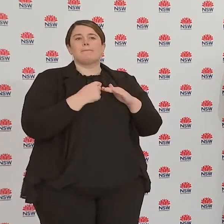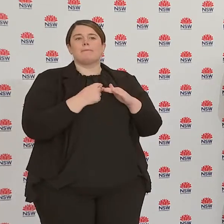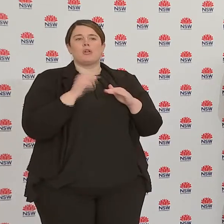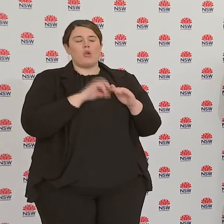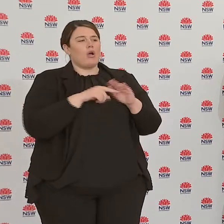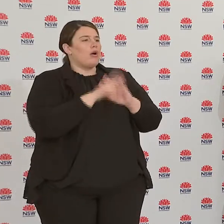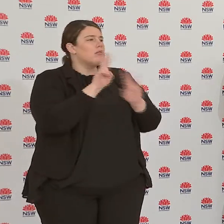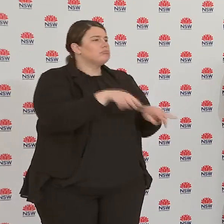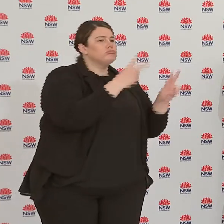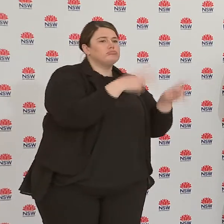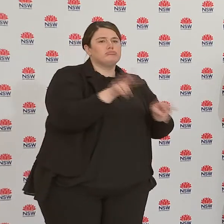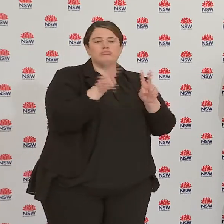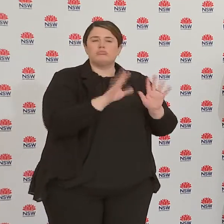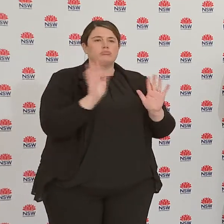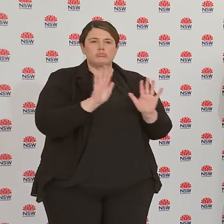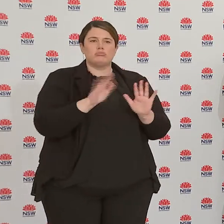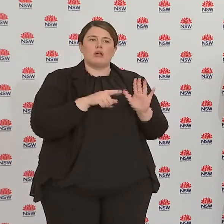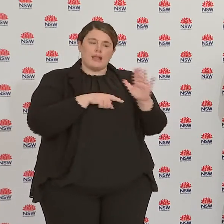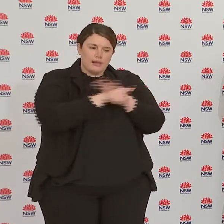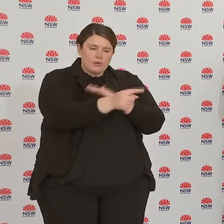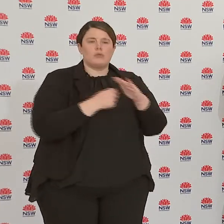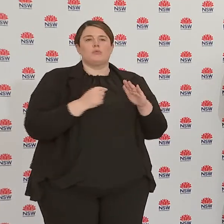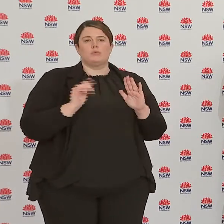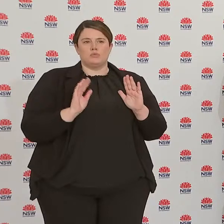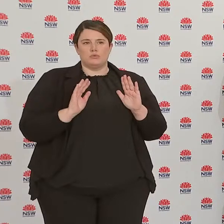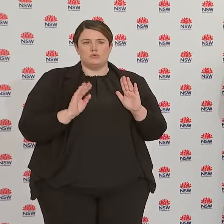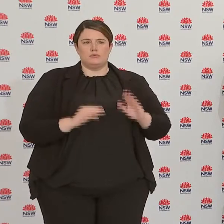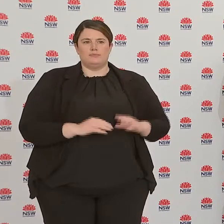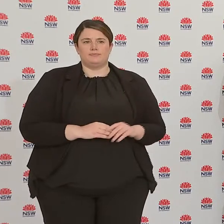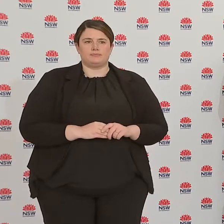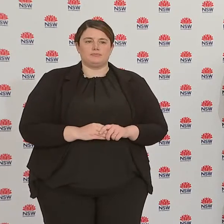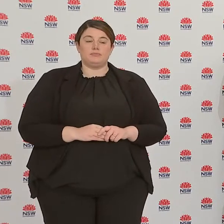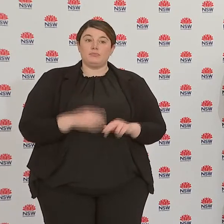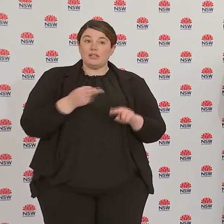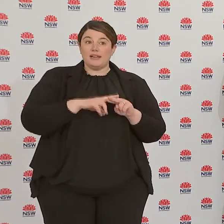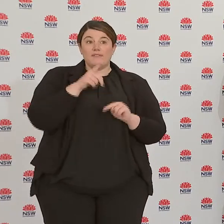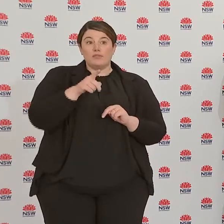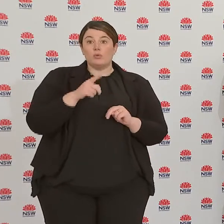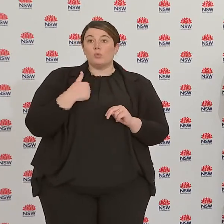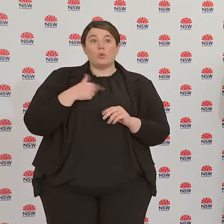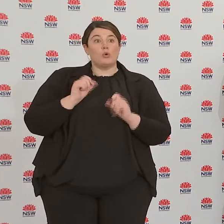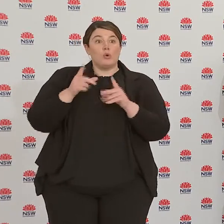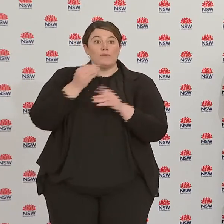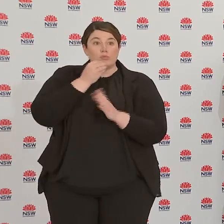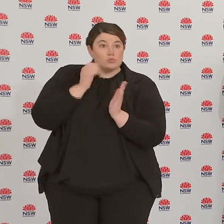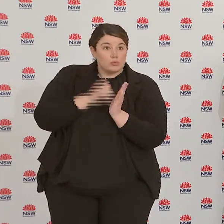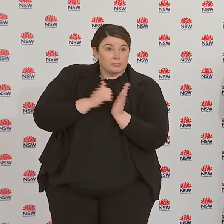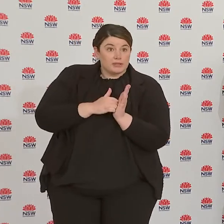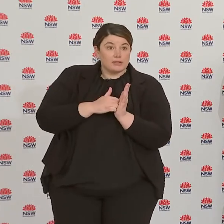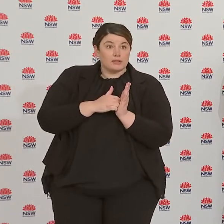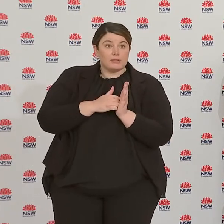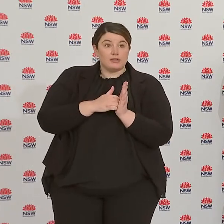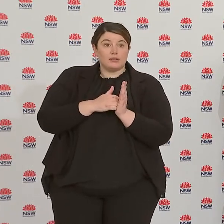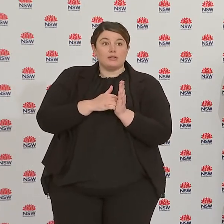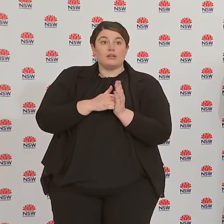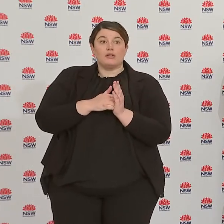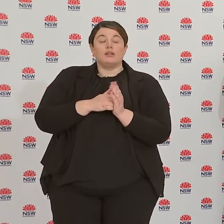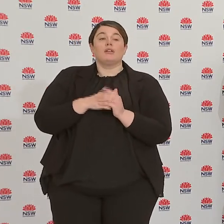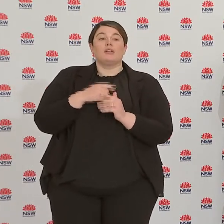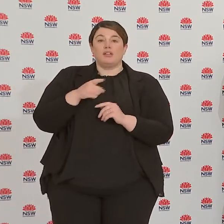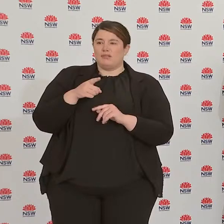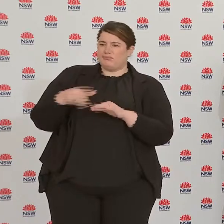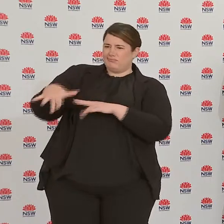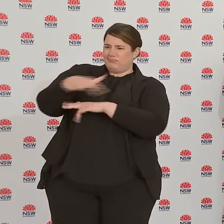keep all interactions down minimally. As I've indicated before, if you've got shops, make sure that you don't enter the shop if